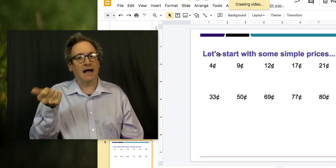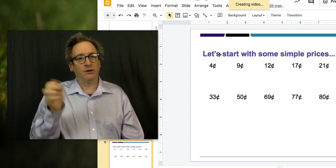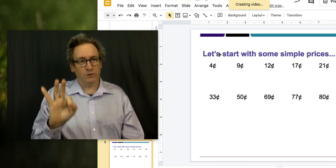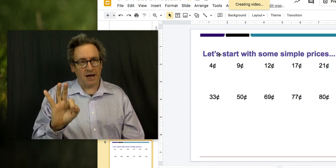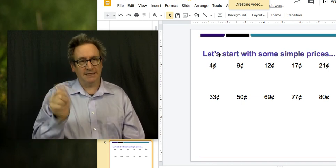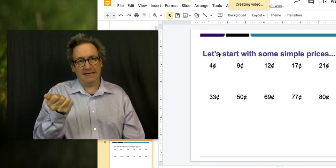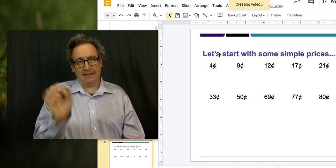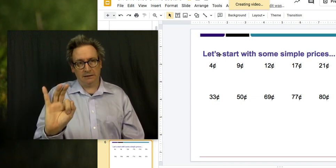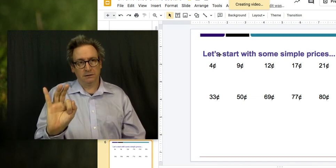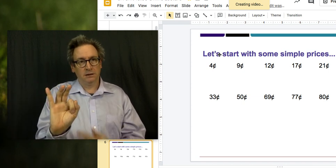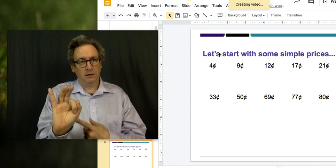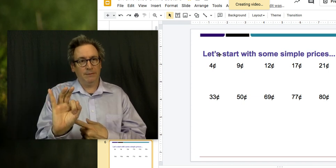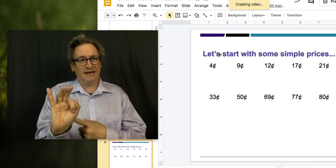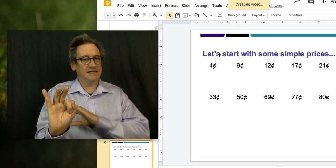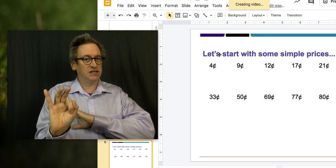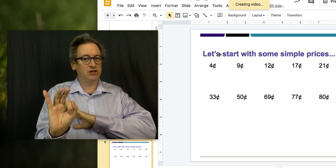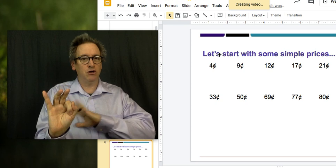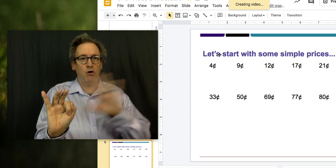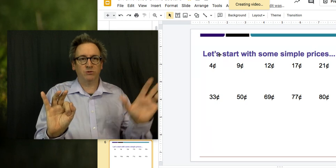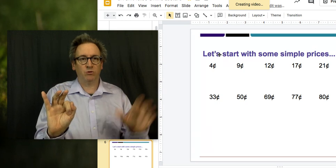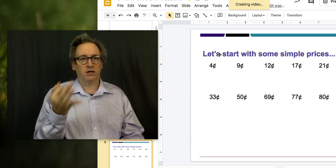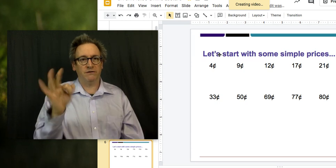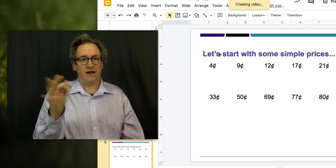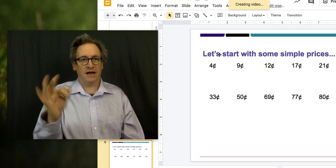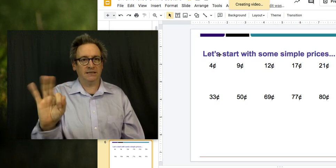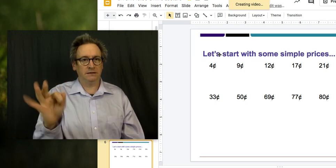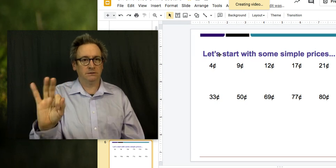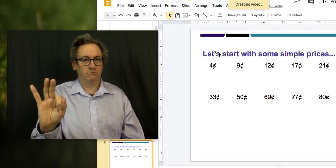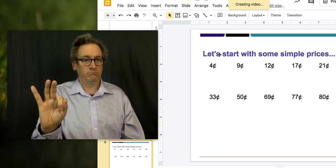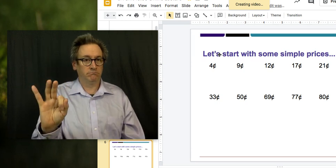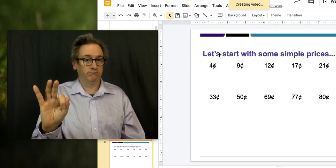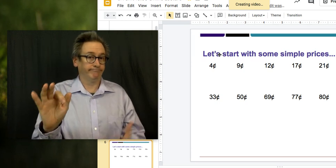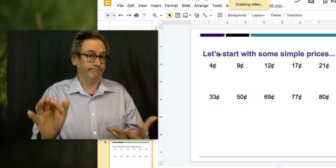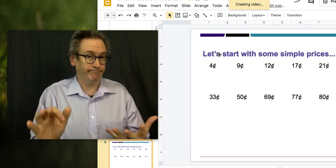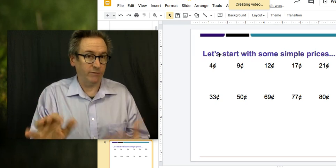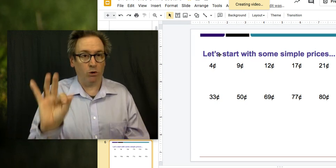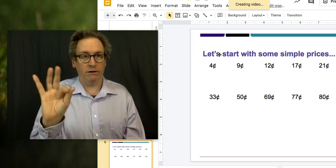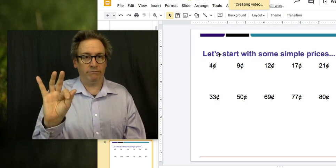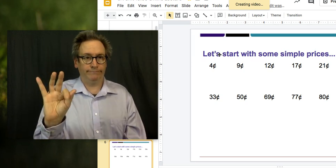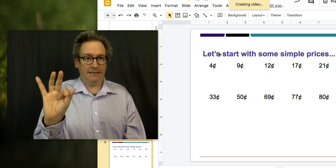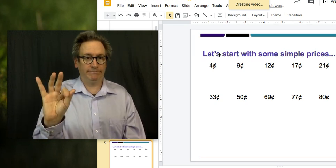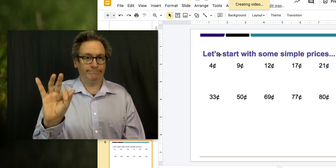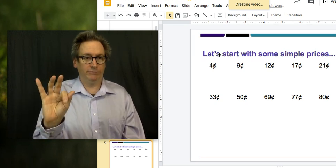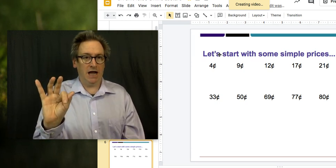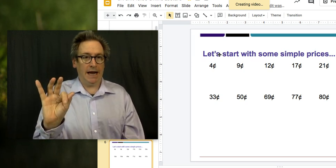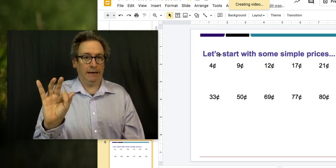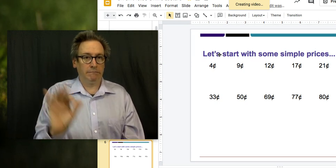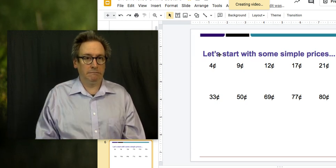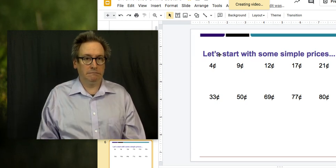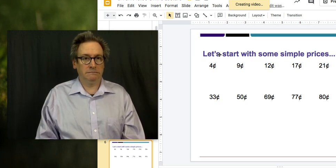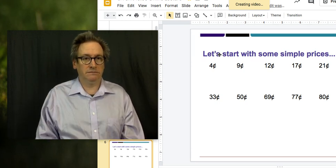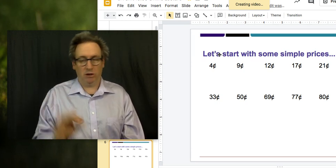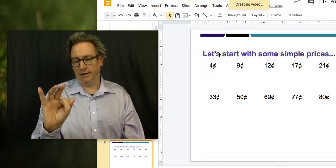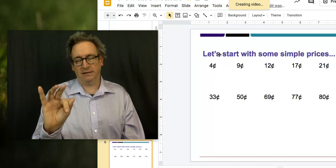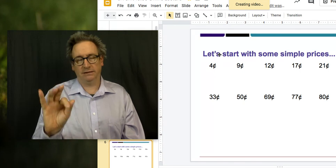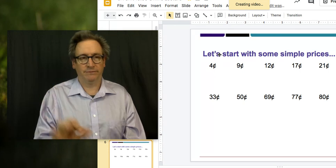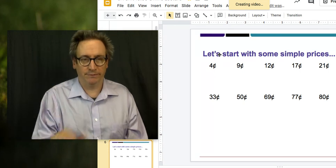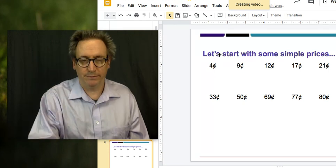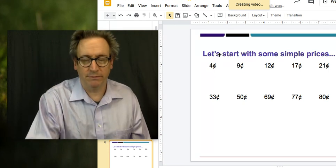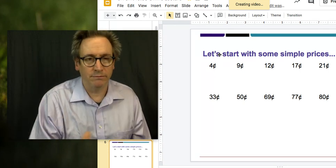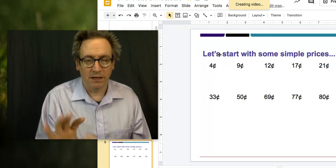Like I'll do 19 because it's so much more clear than 19. Or 9, not